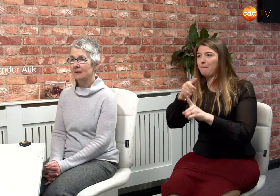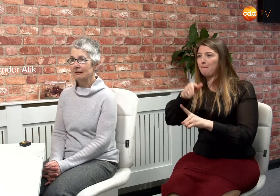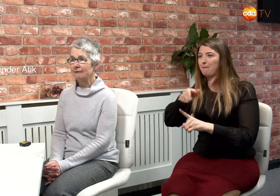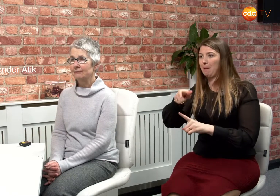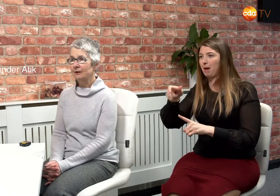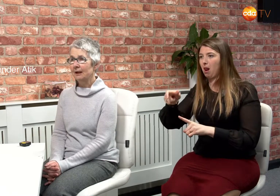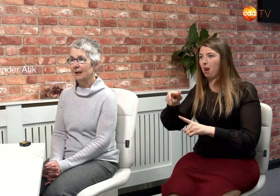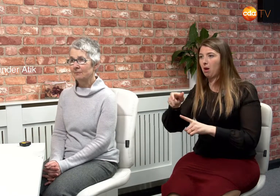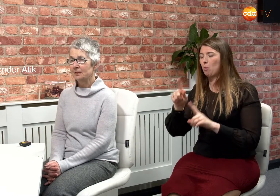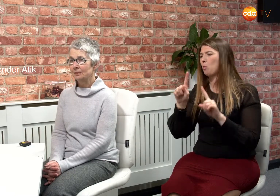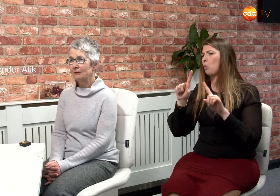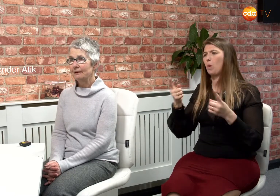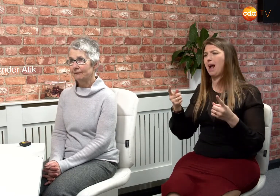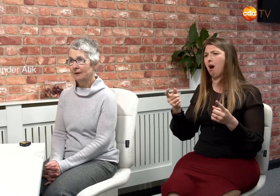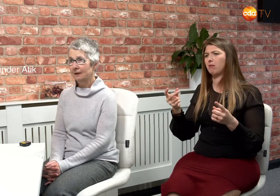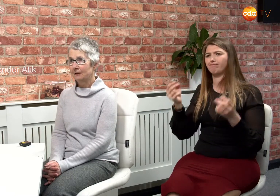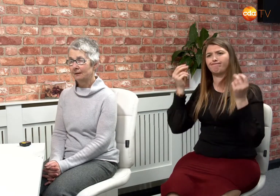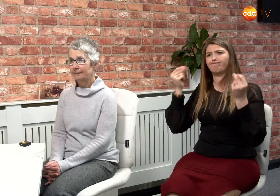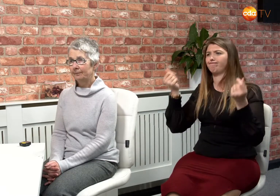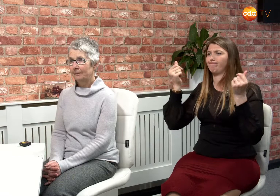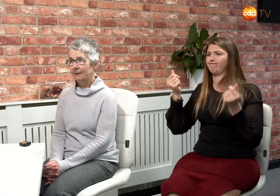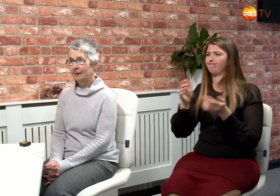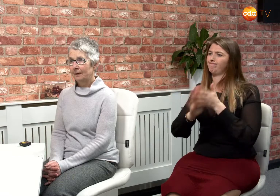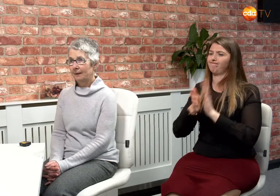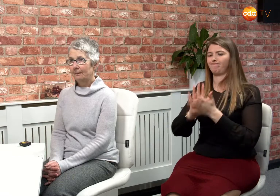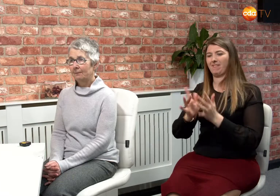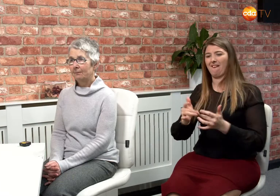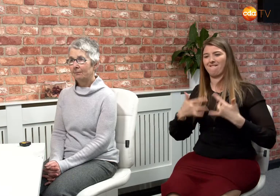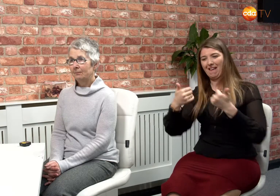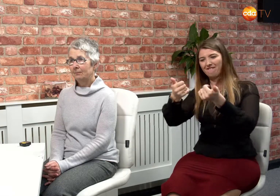people suddenly feel absolutely fine.